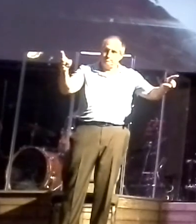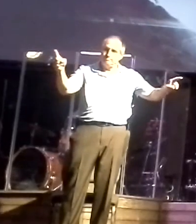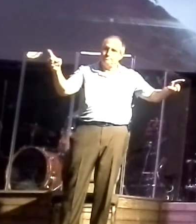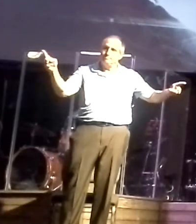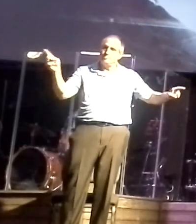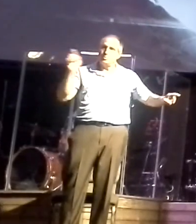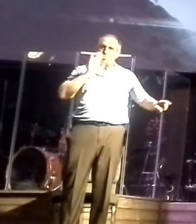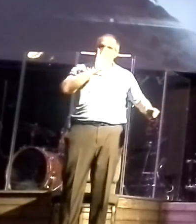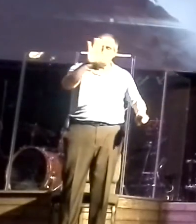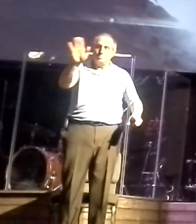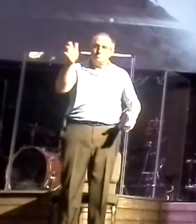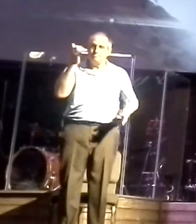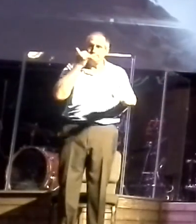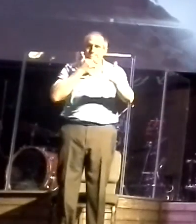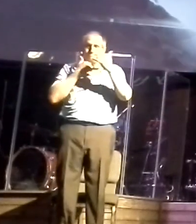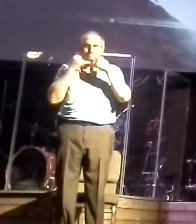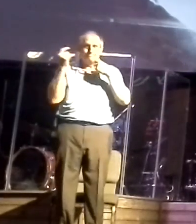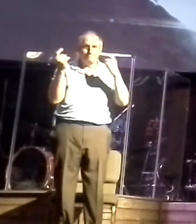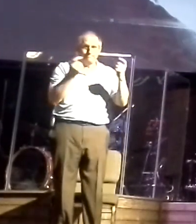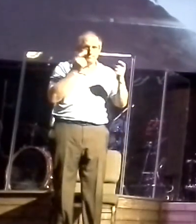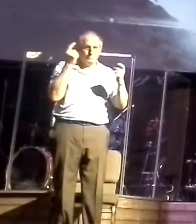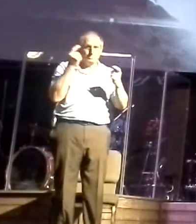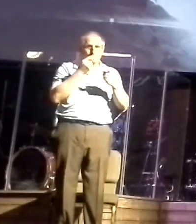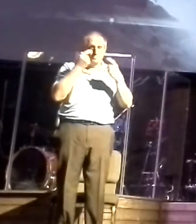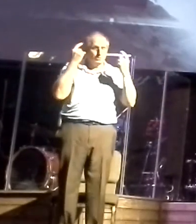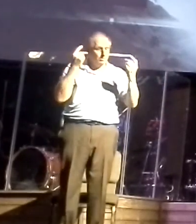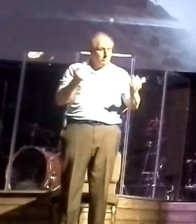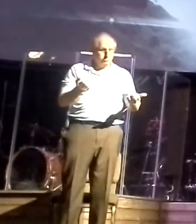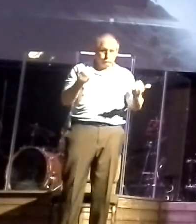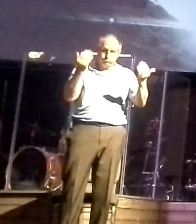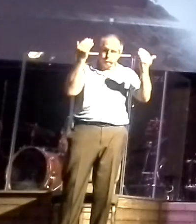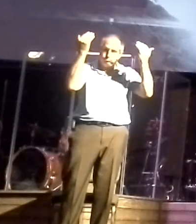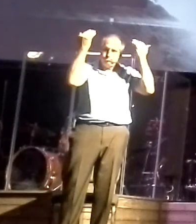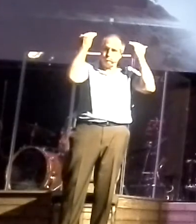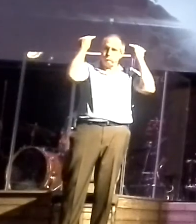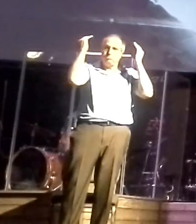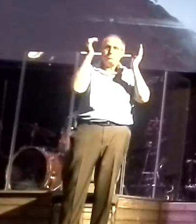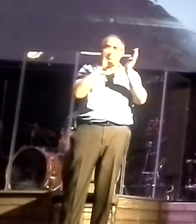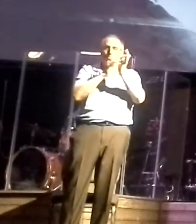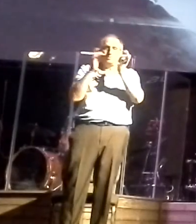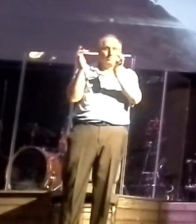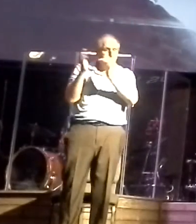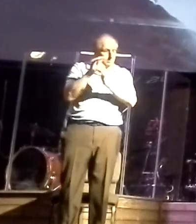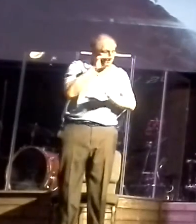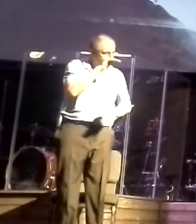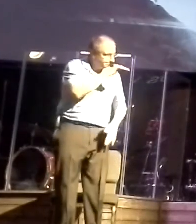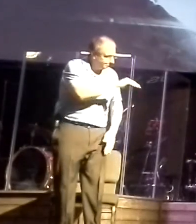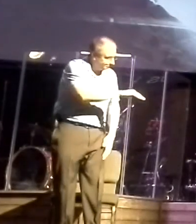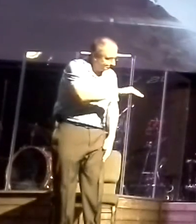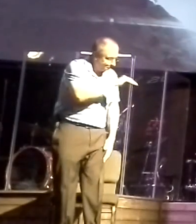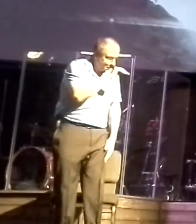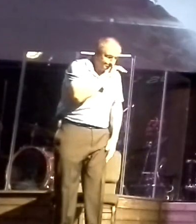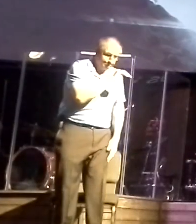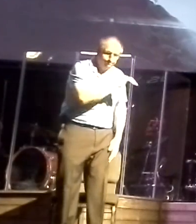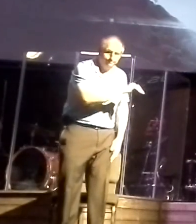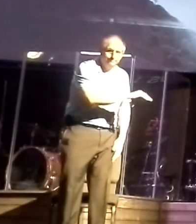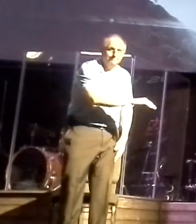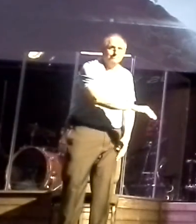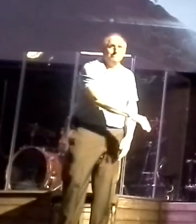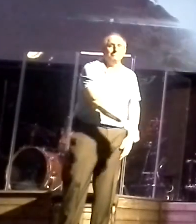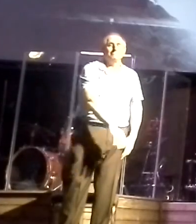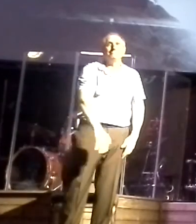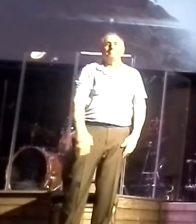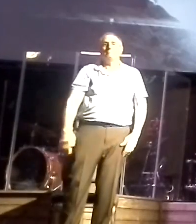Overwhelmed by the weight of sin? Jesus is calling.